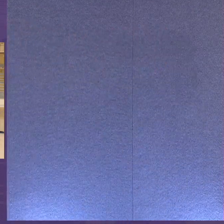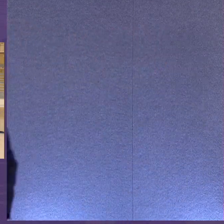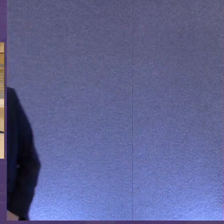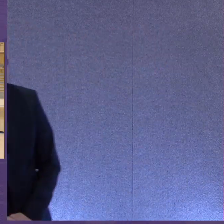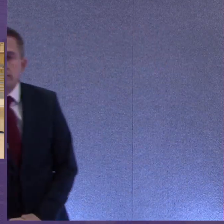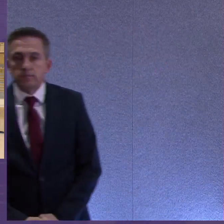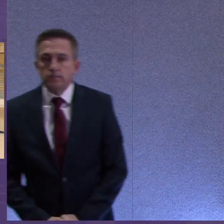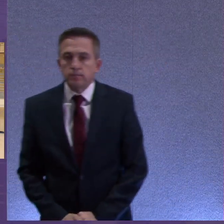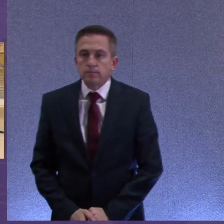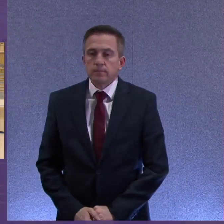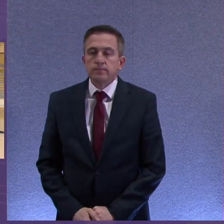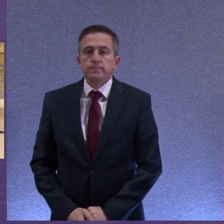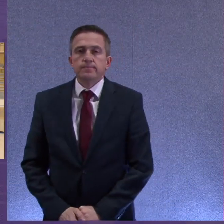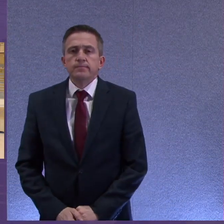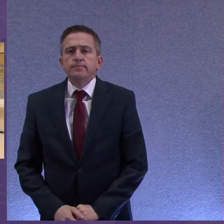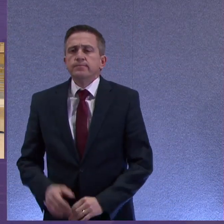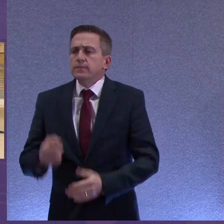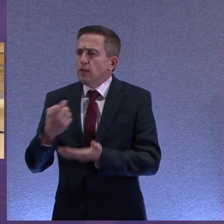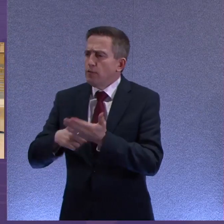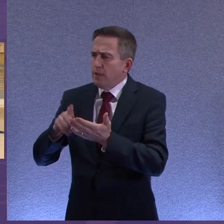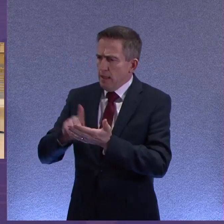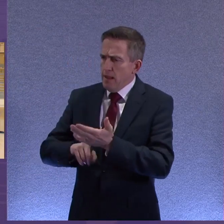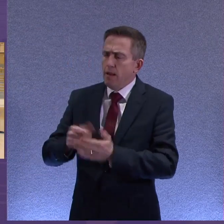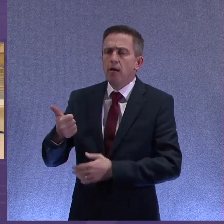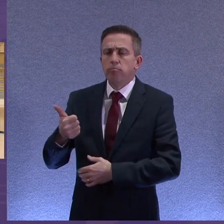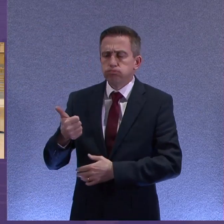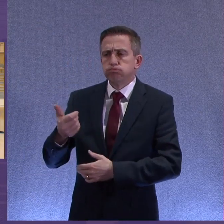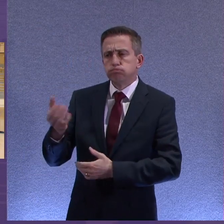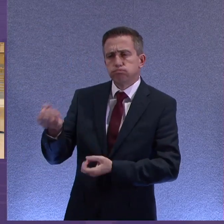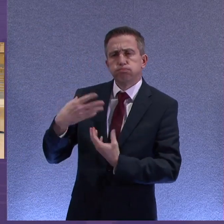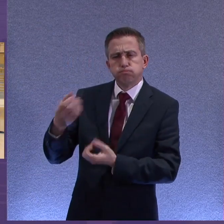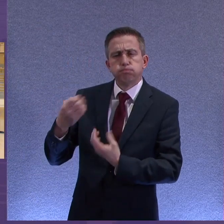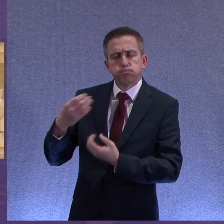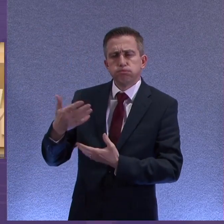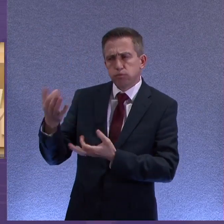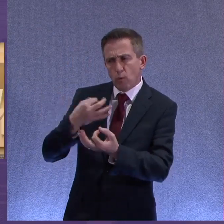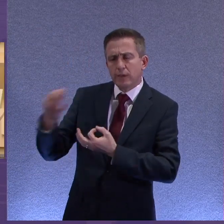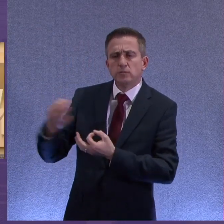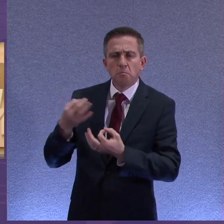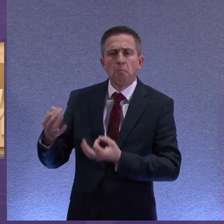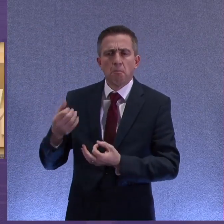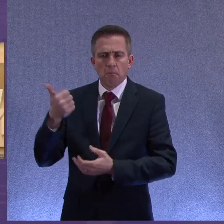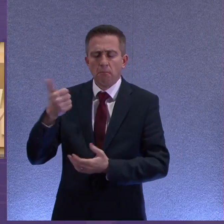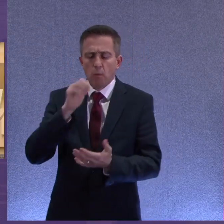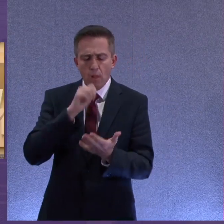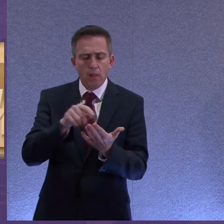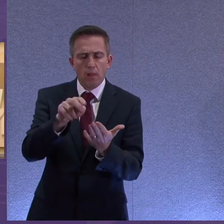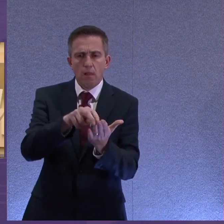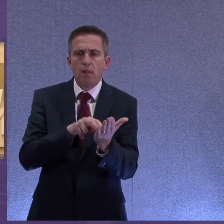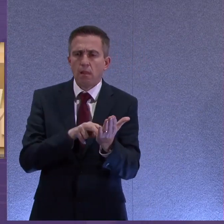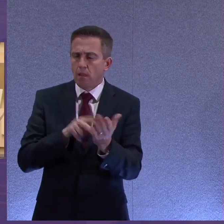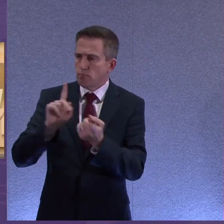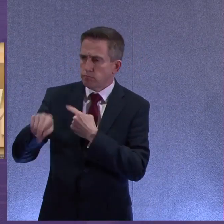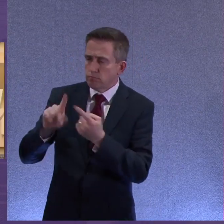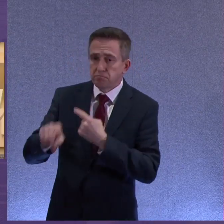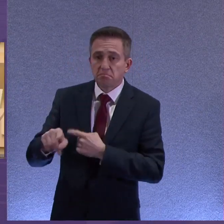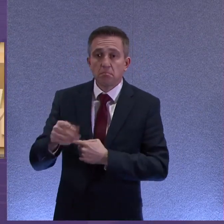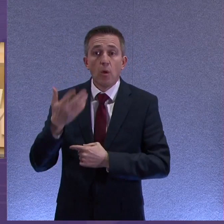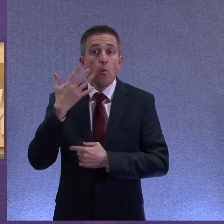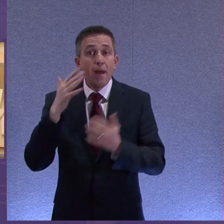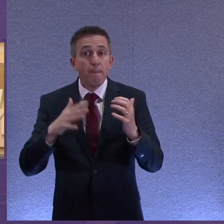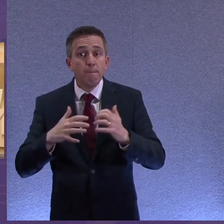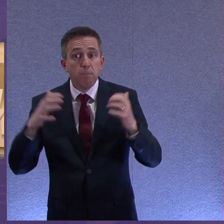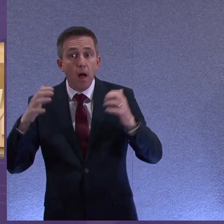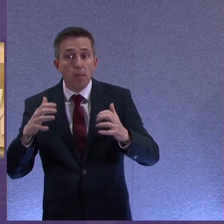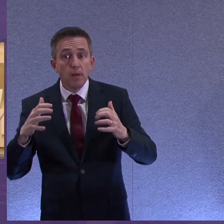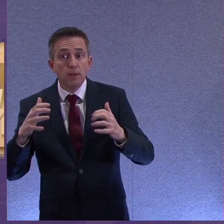Can I thank Richard Leonard for his comments and for all these questions? Can I take them in turn? Firstly, it's not up to me when Parliament sits, it's up